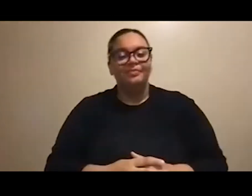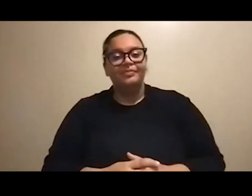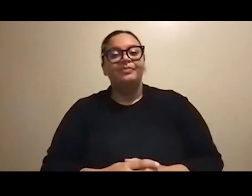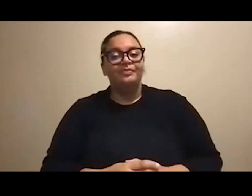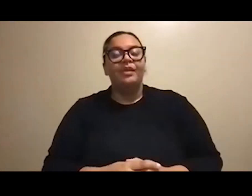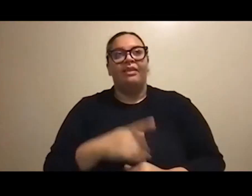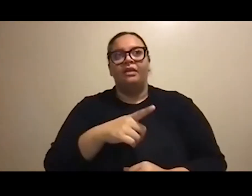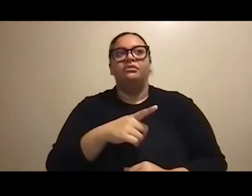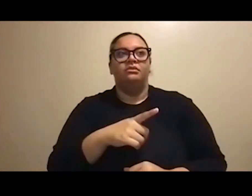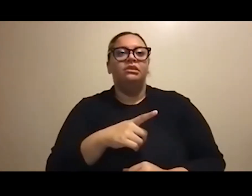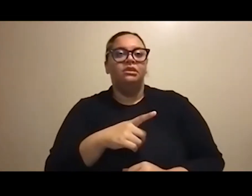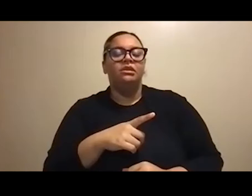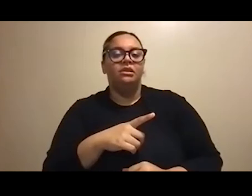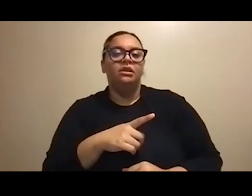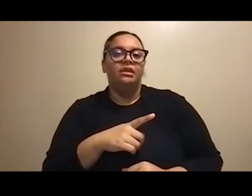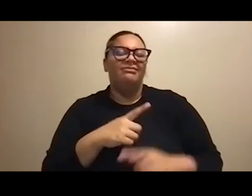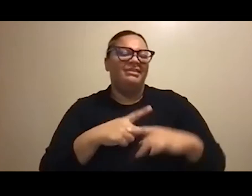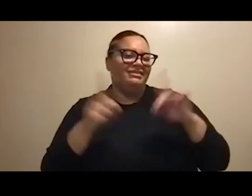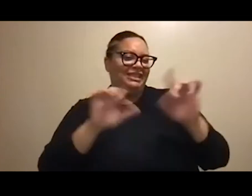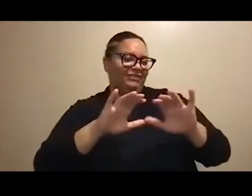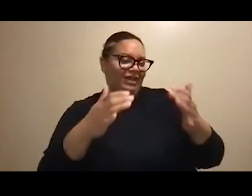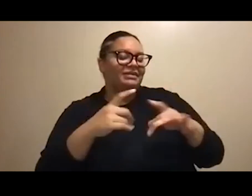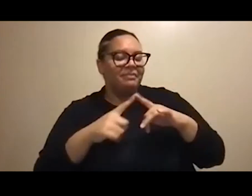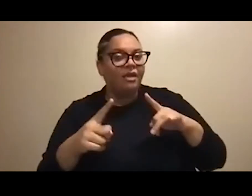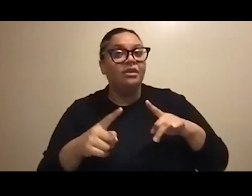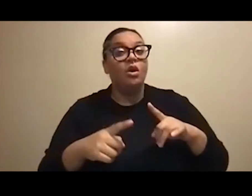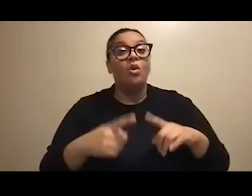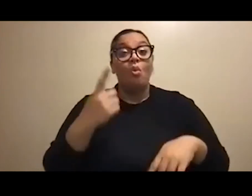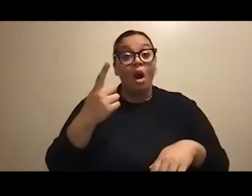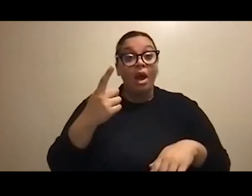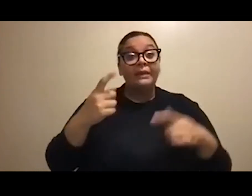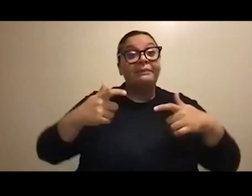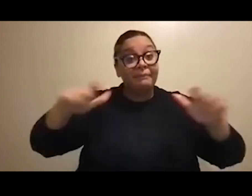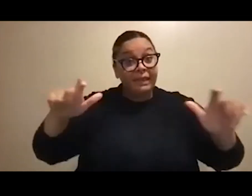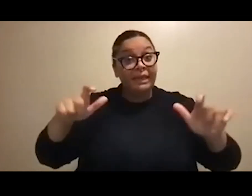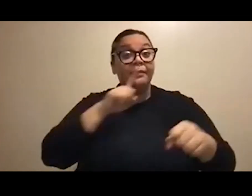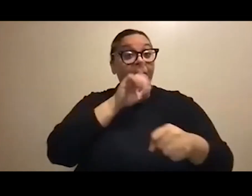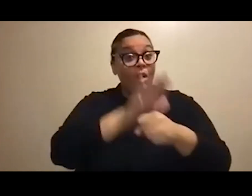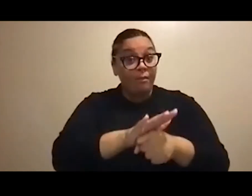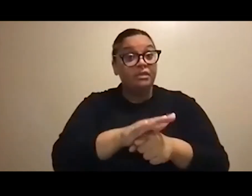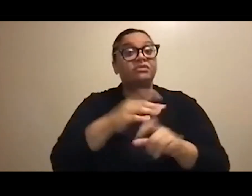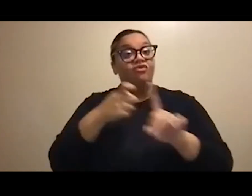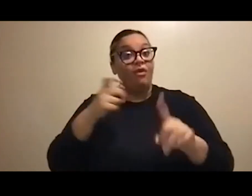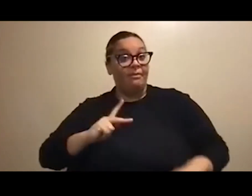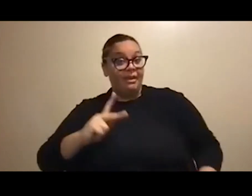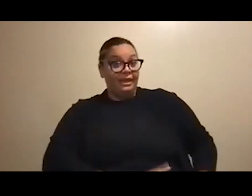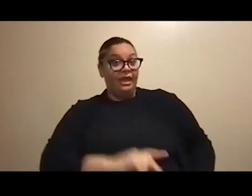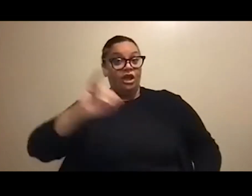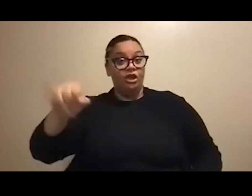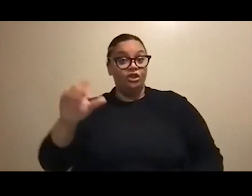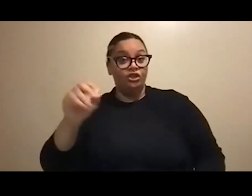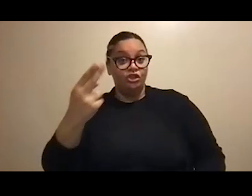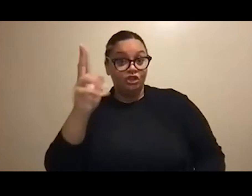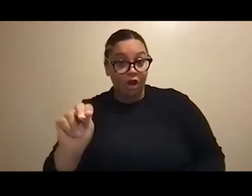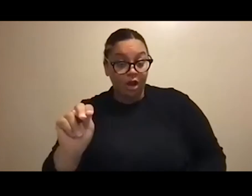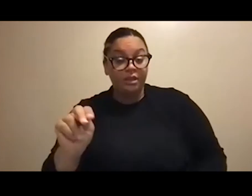baronial class. And one of the key guarantees that King John agreed to,